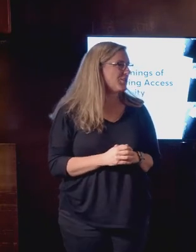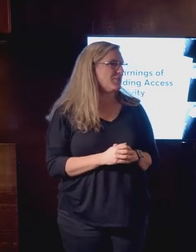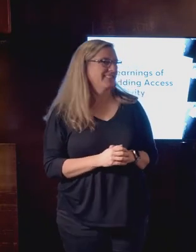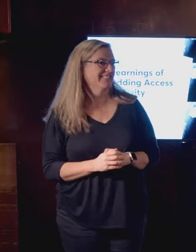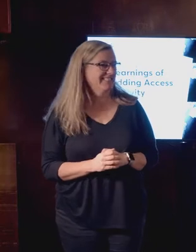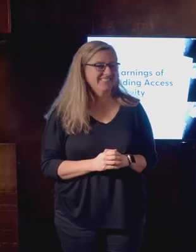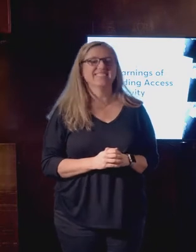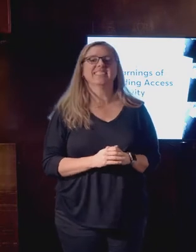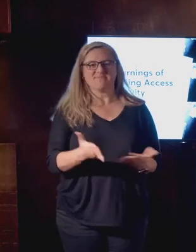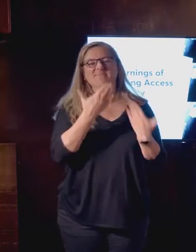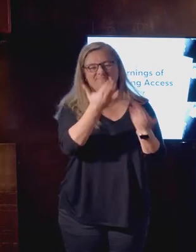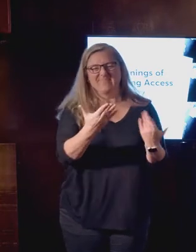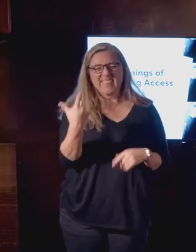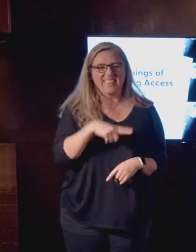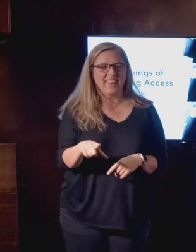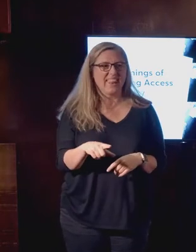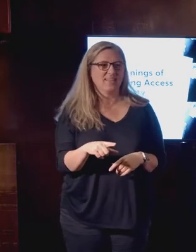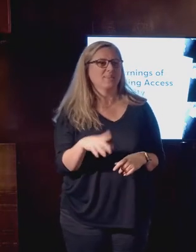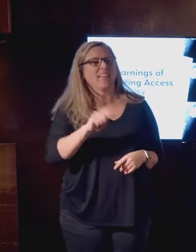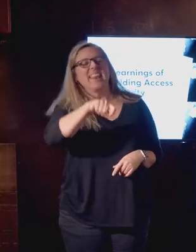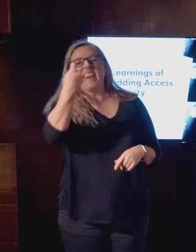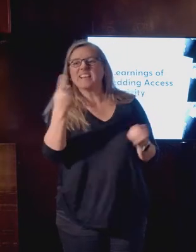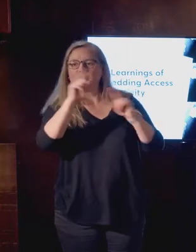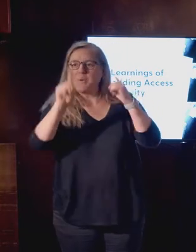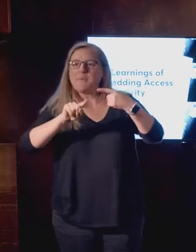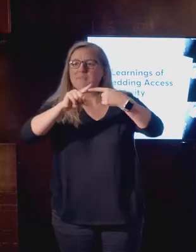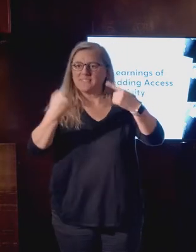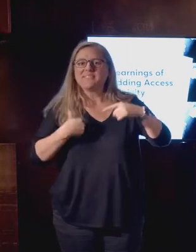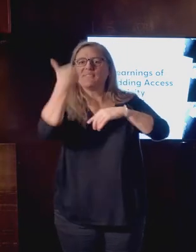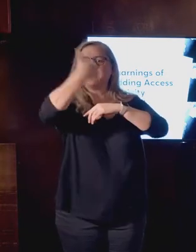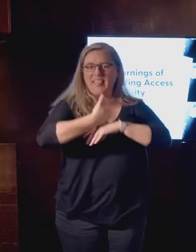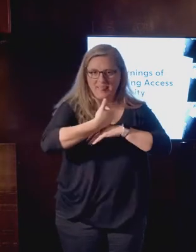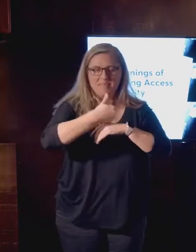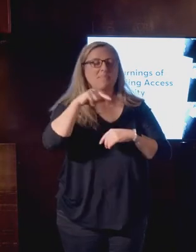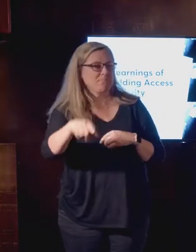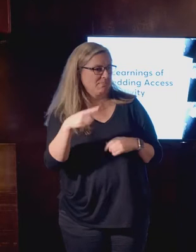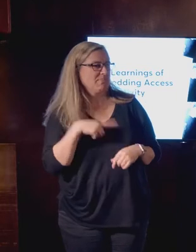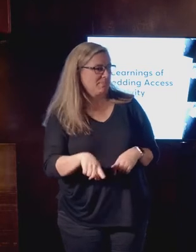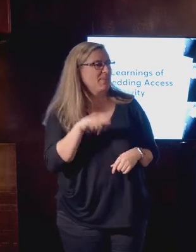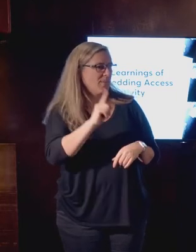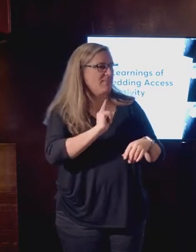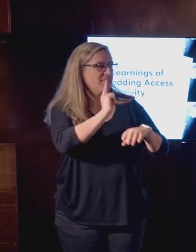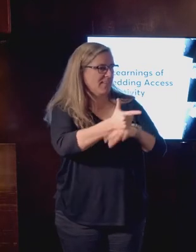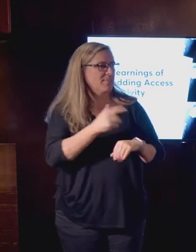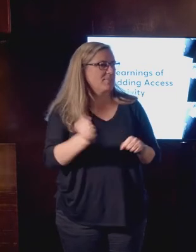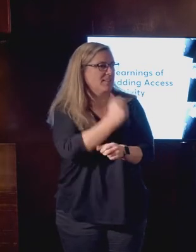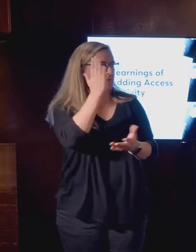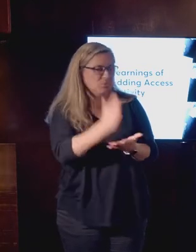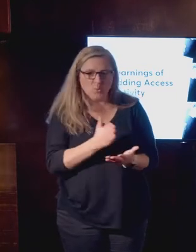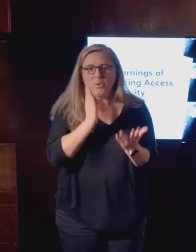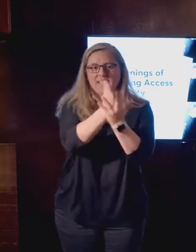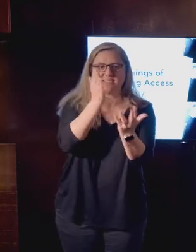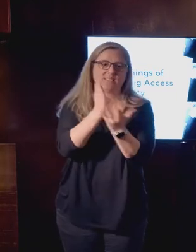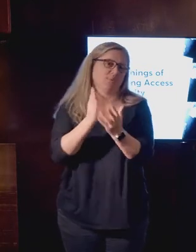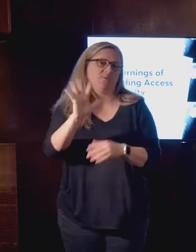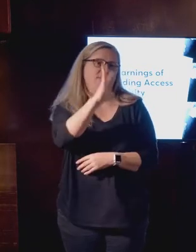It's up to you. Thank you. Well, I think because of and that was my next point, that the event is being filmed. So I think because of the event is being filmed, we want to make it as accessible